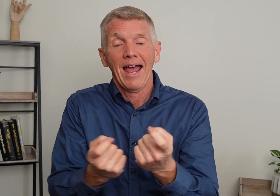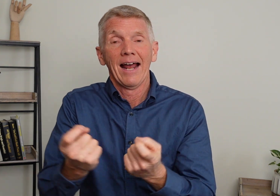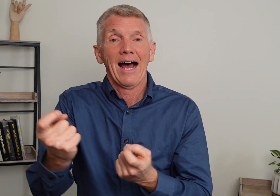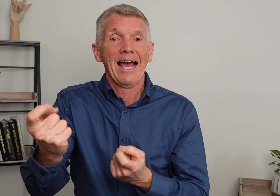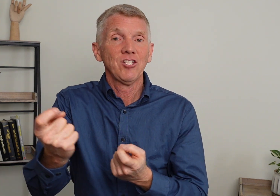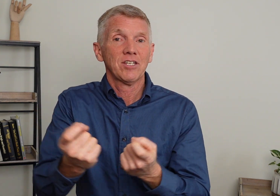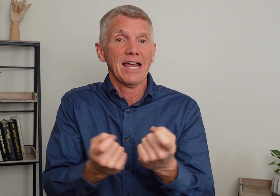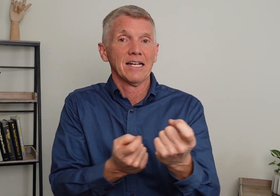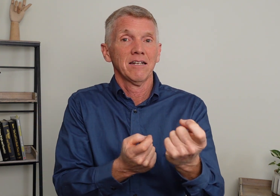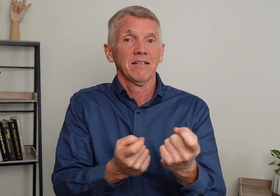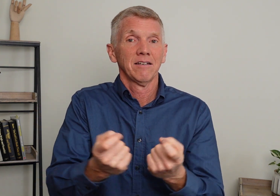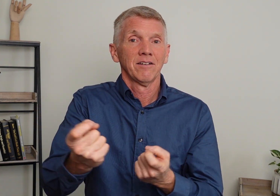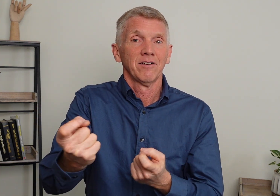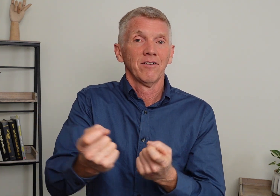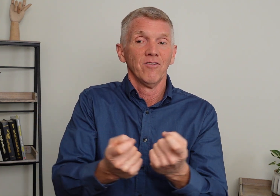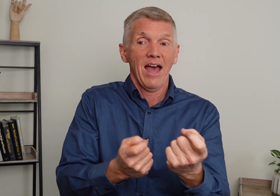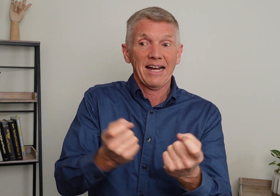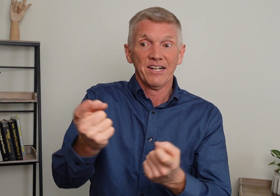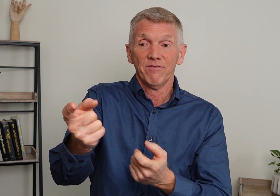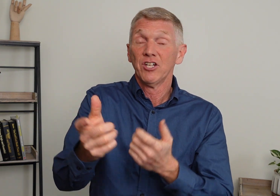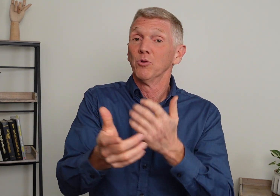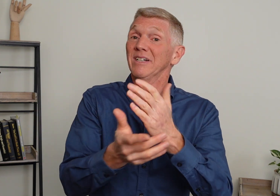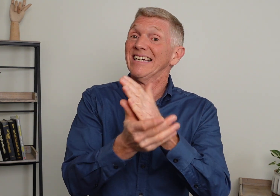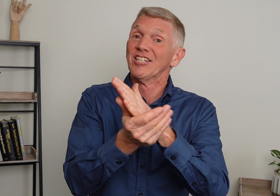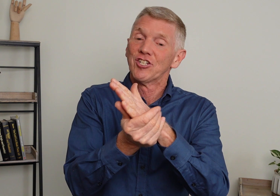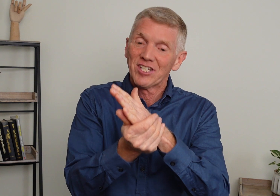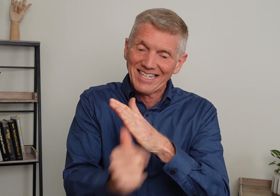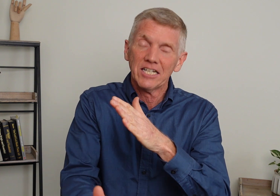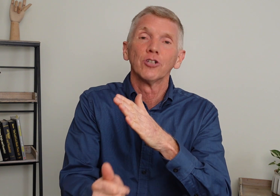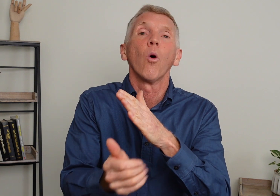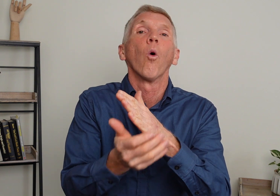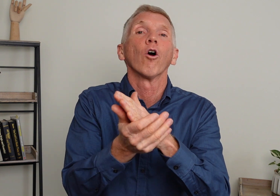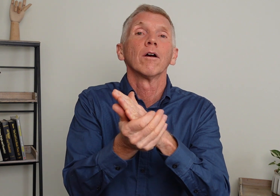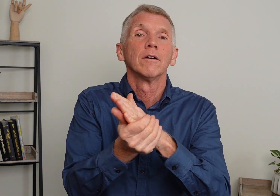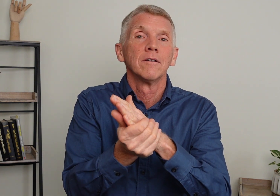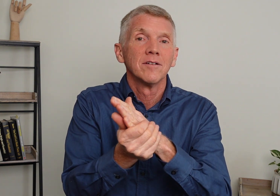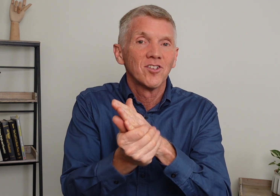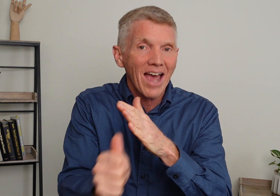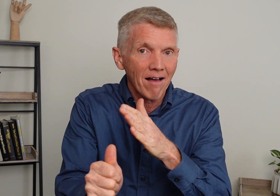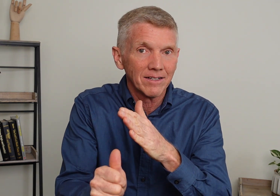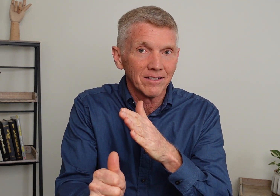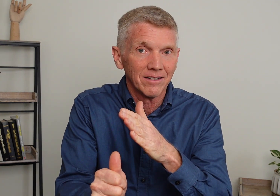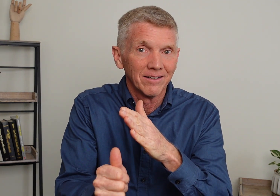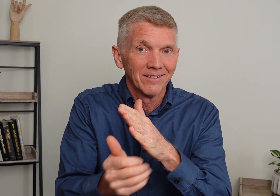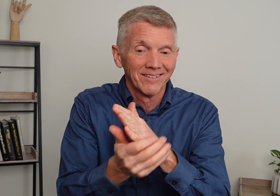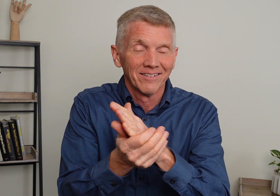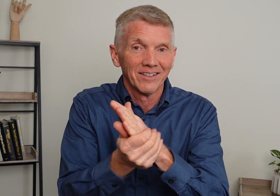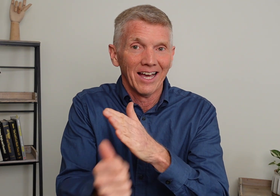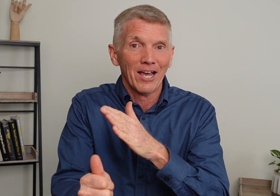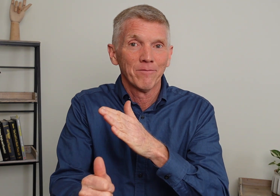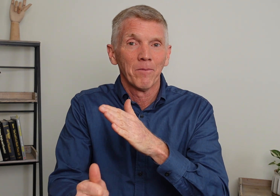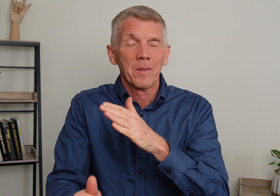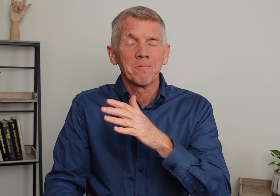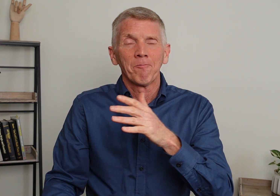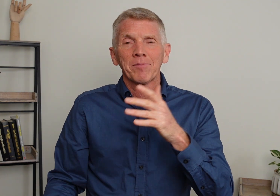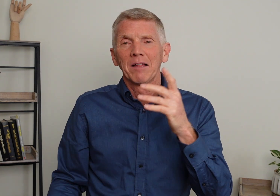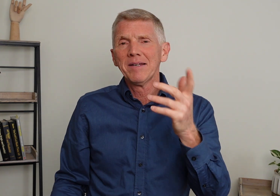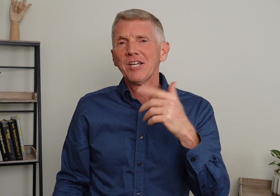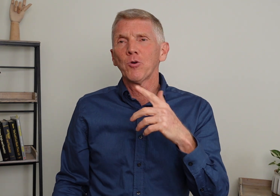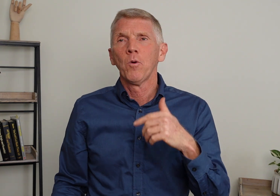At ice skating, that individual is skilled or talented. Okay? Let me teach you one